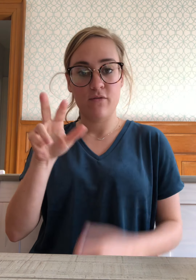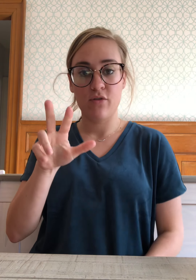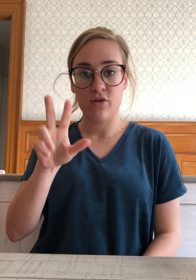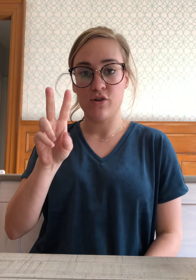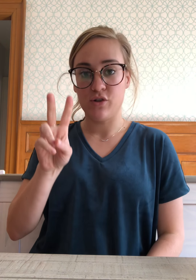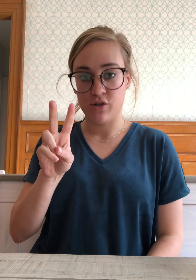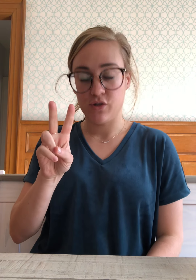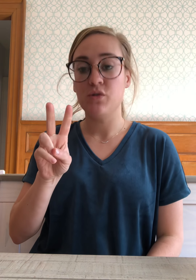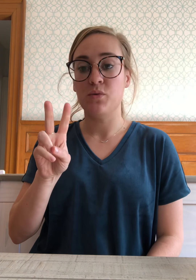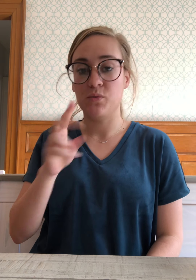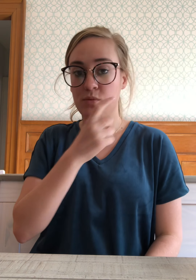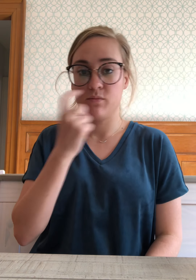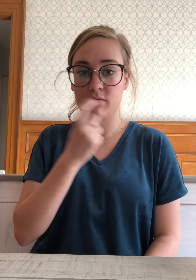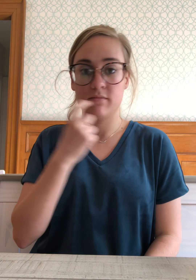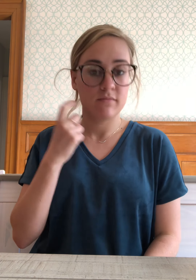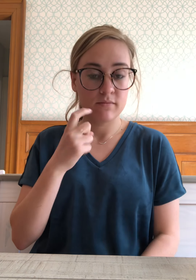ideal occlusion.